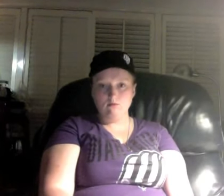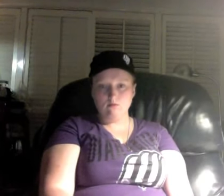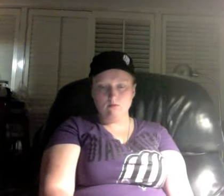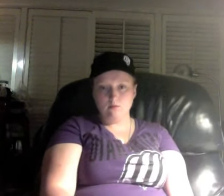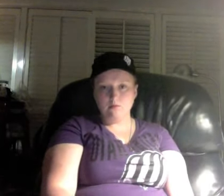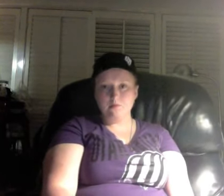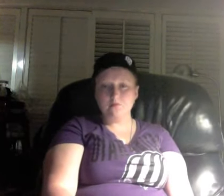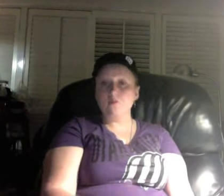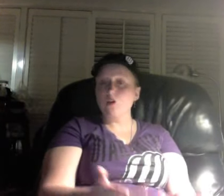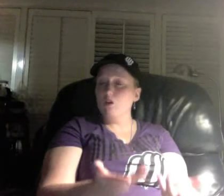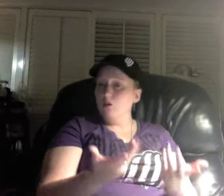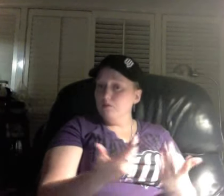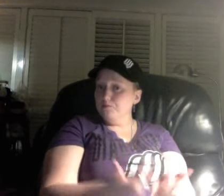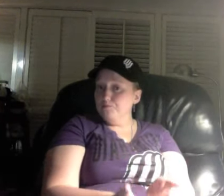Olympics on TV.